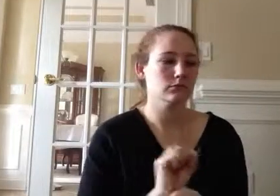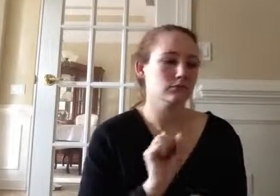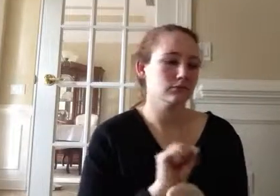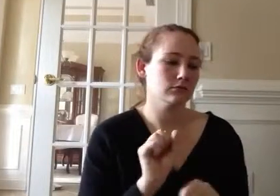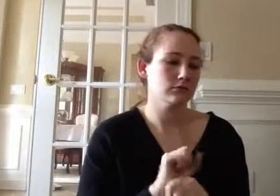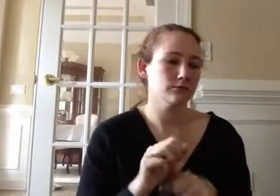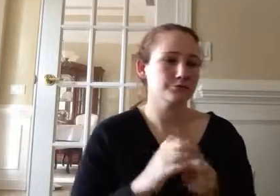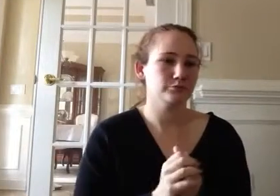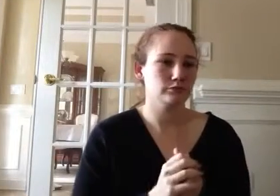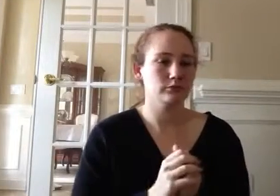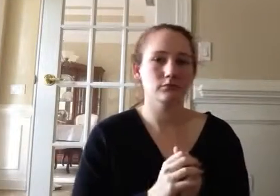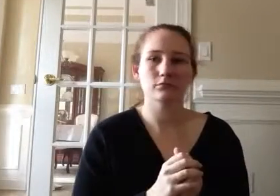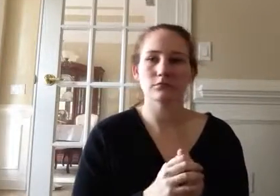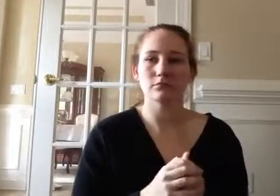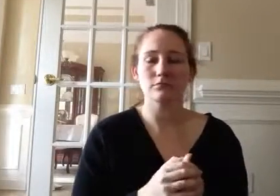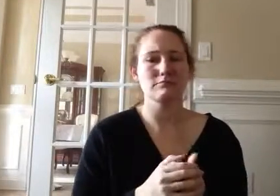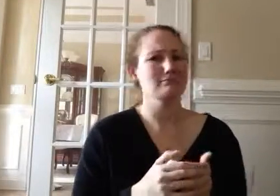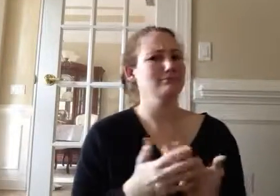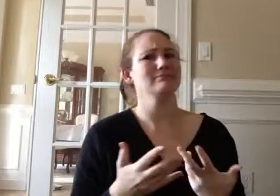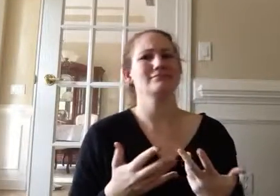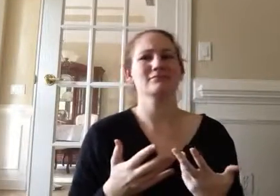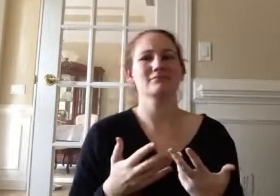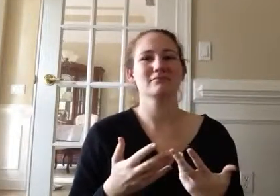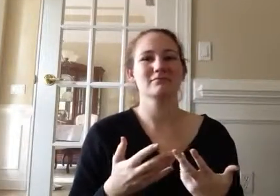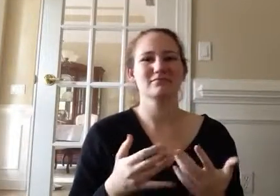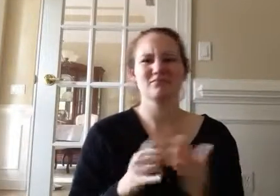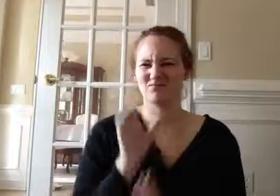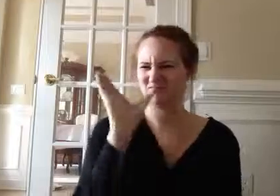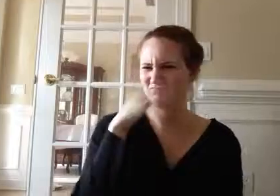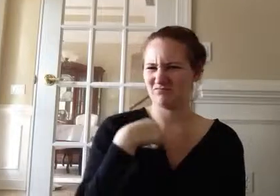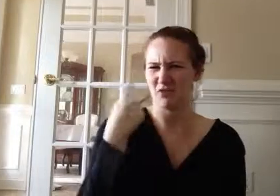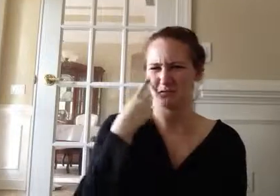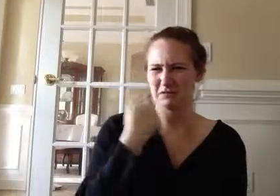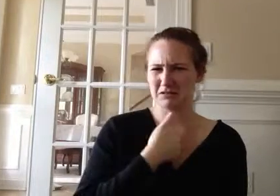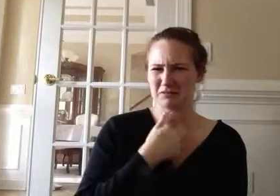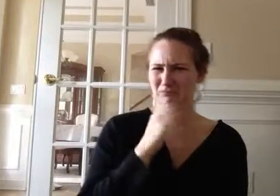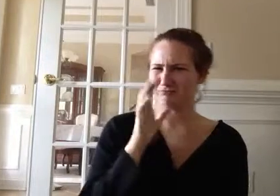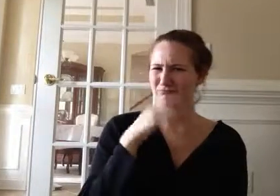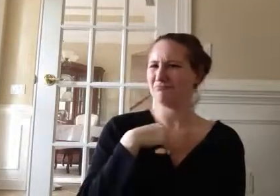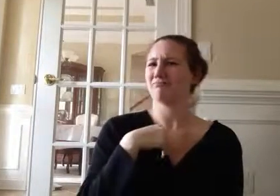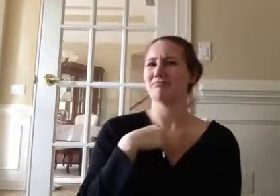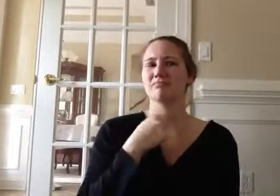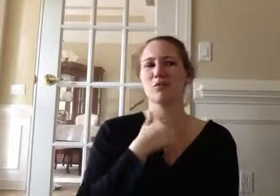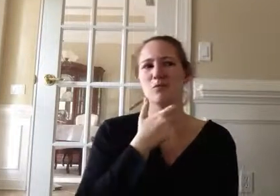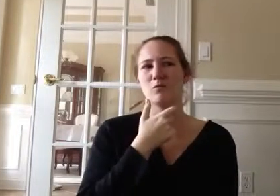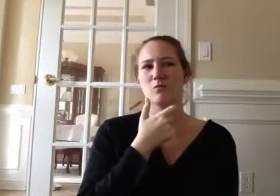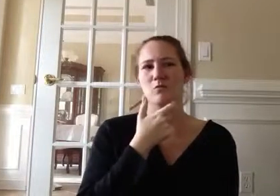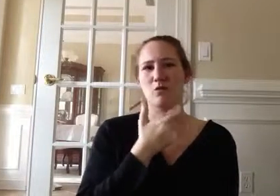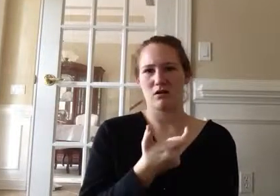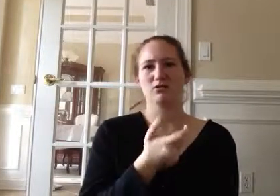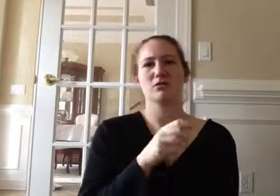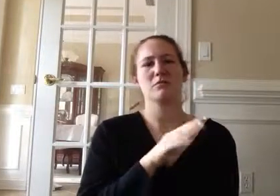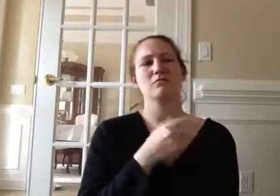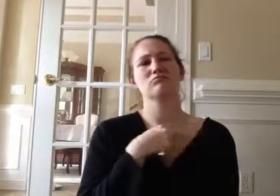table. Well, that's strange, I thought. I watched him prep the table. He placed equipment,